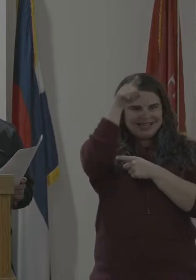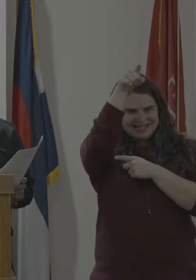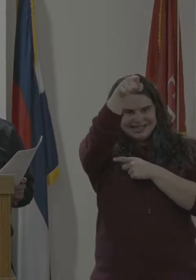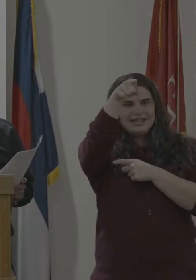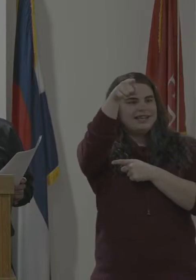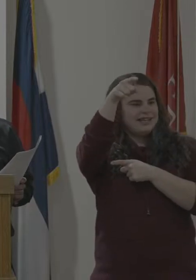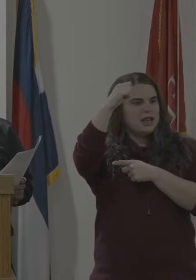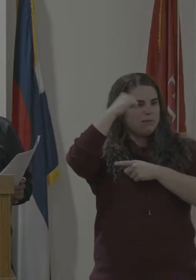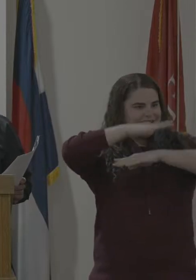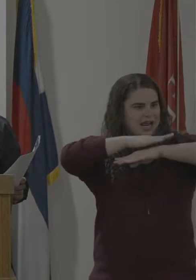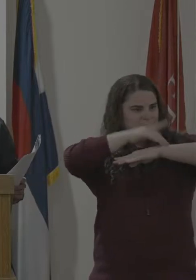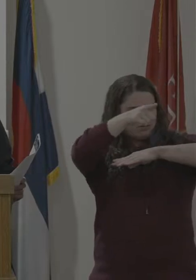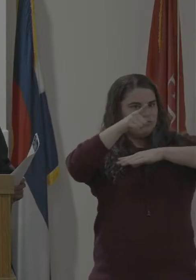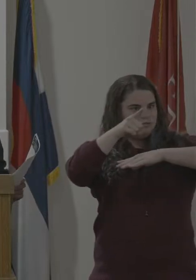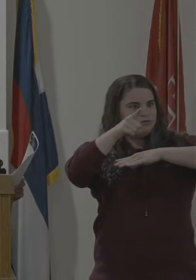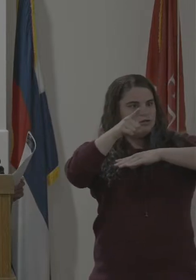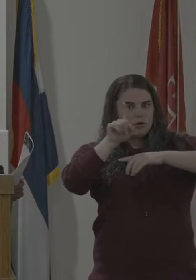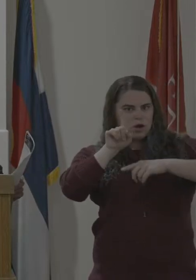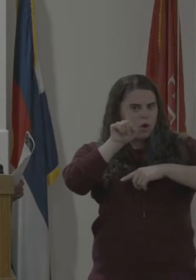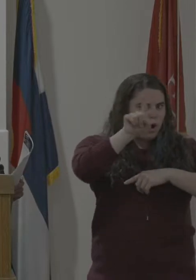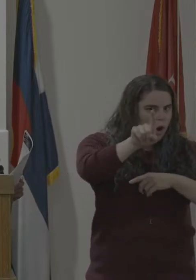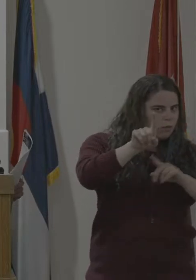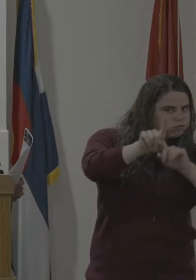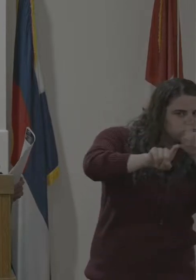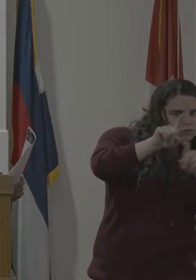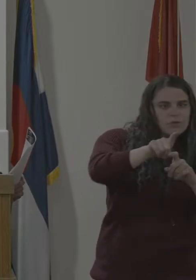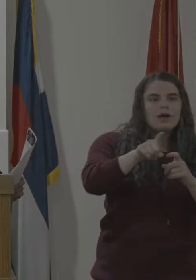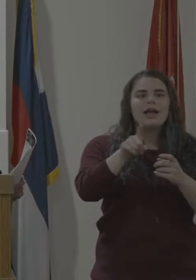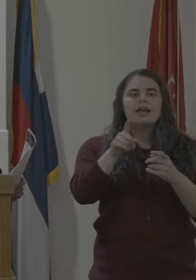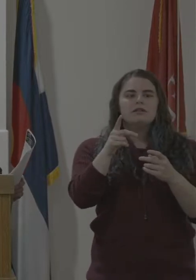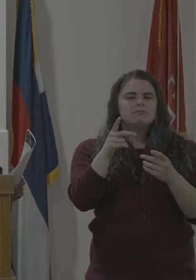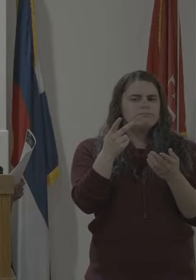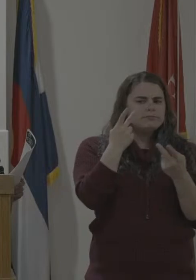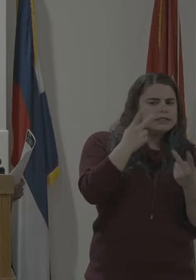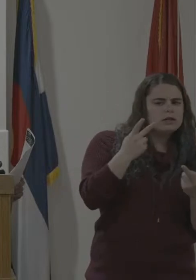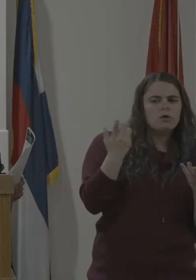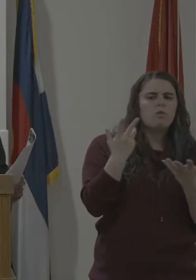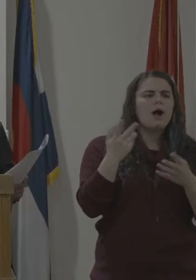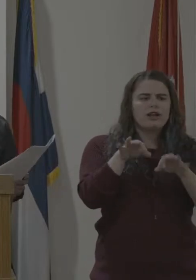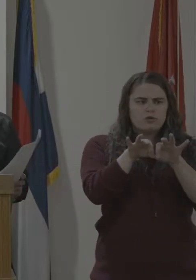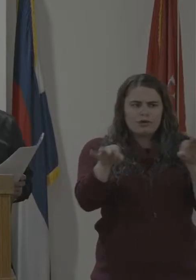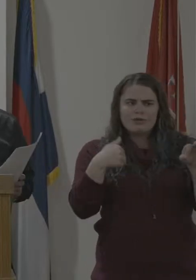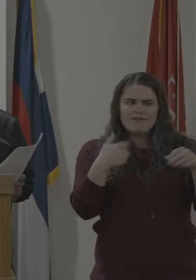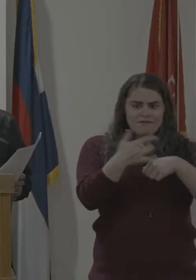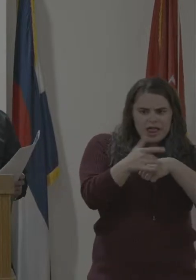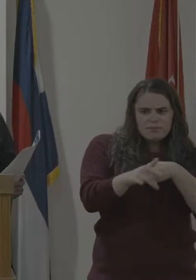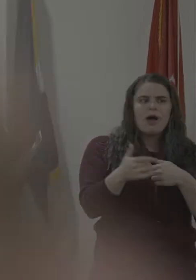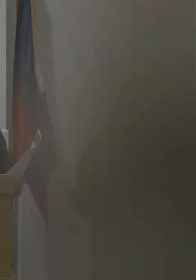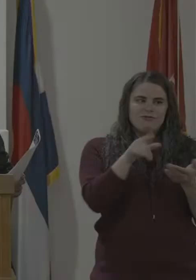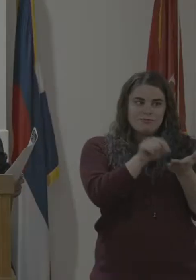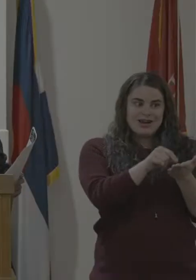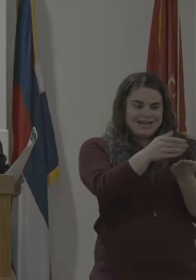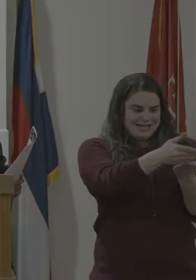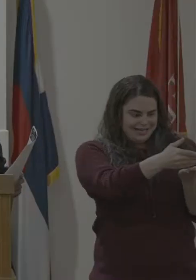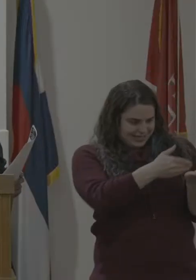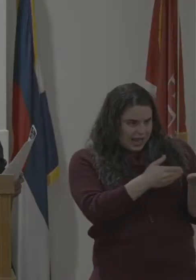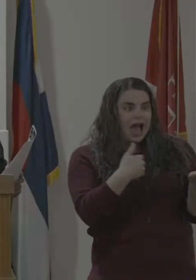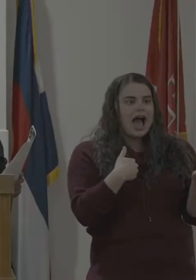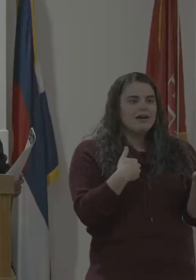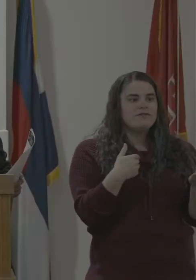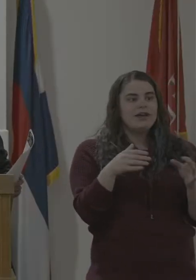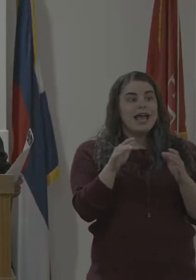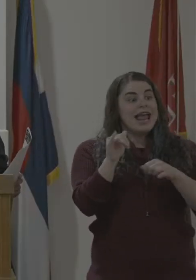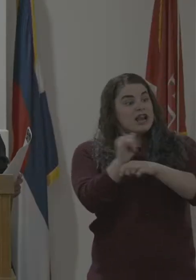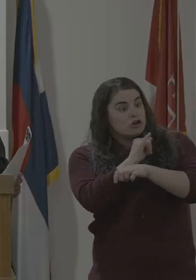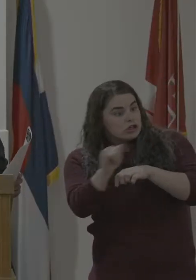see her after this. You can go check out our degrees. We have them all printed. We also have internship and career services